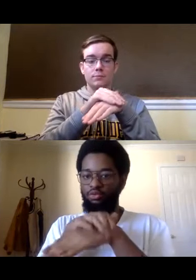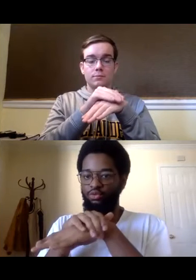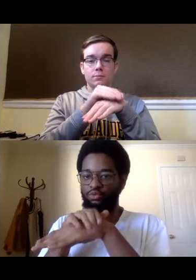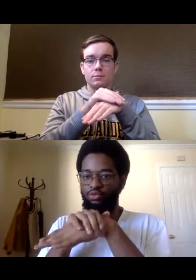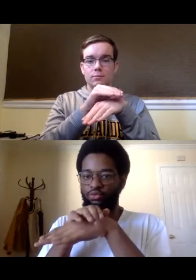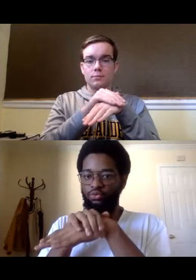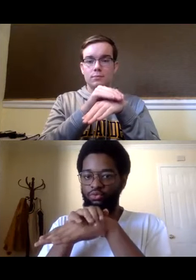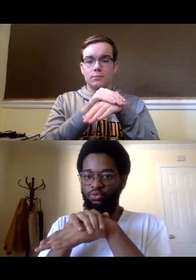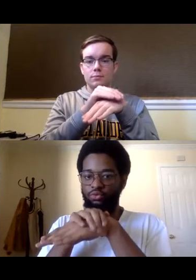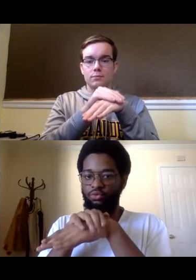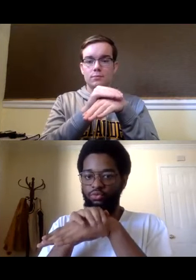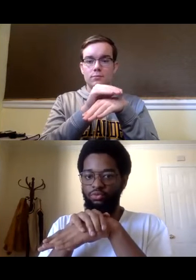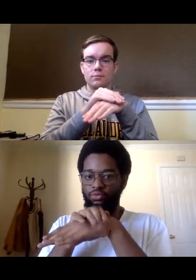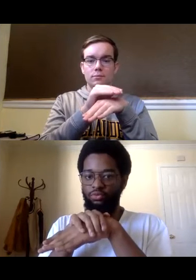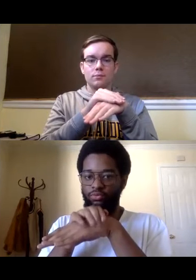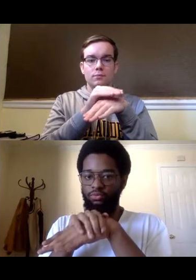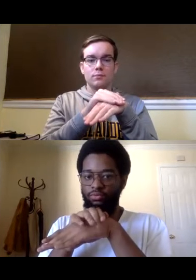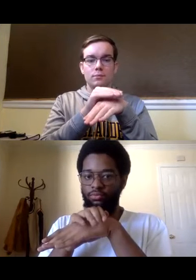We have English,